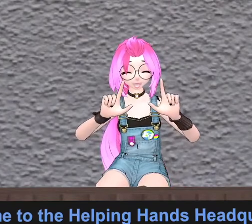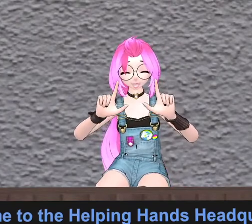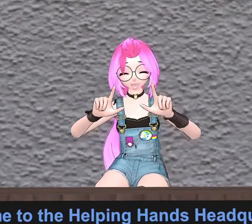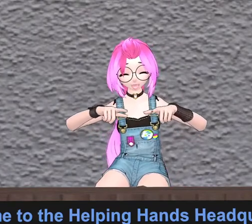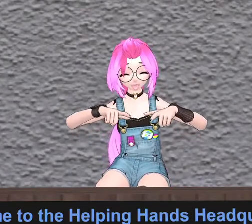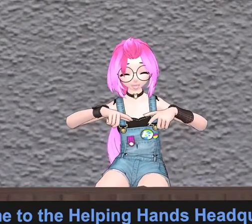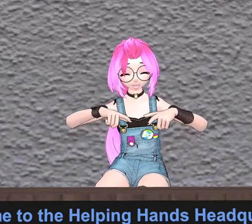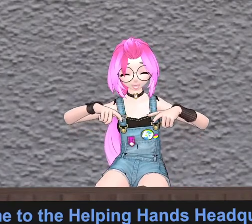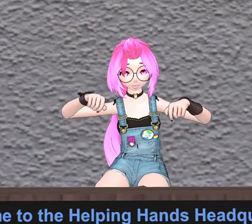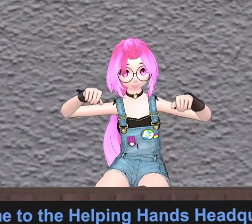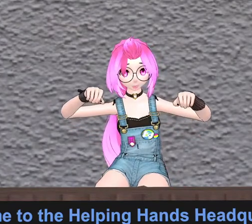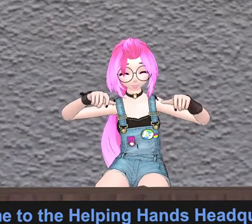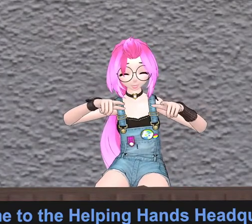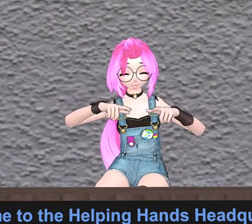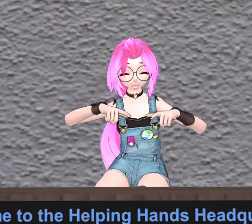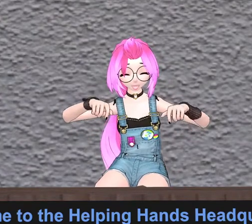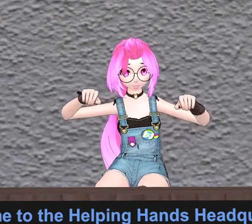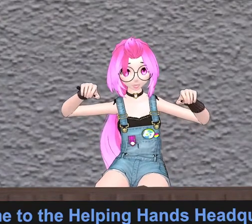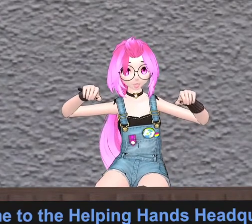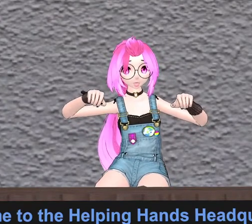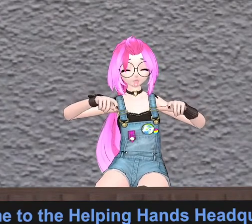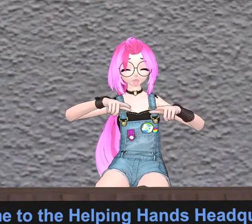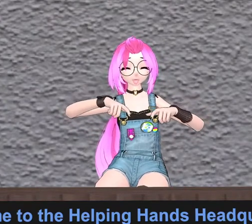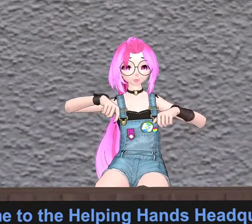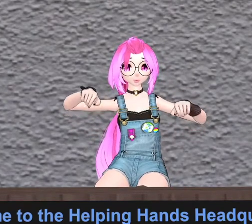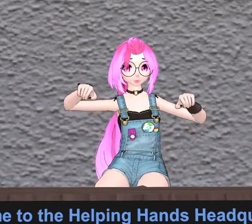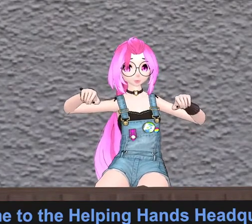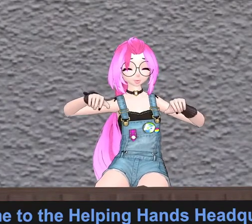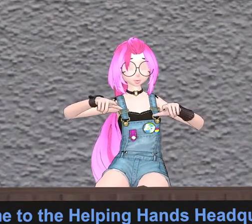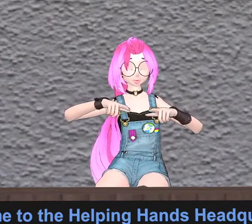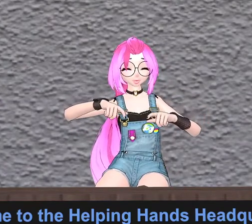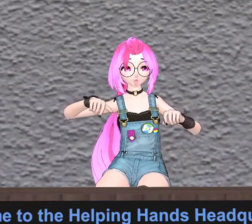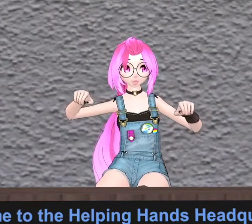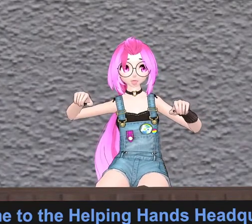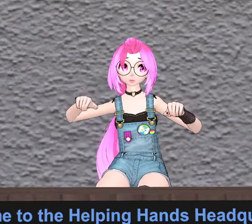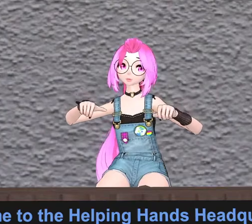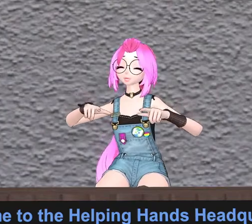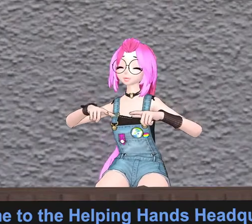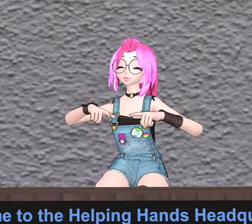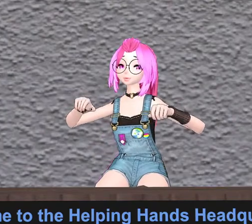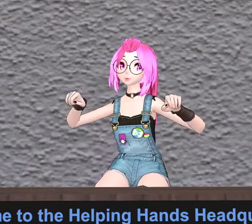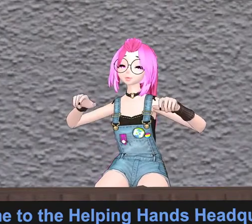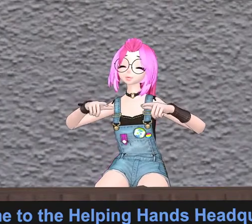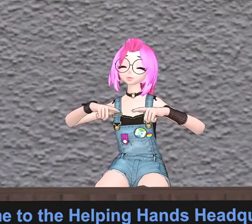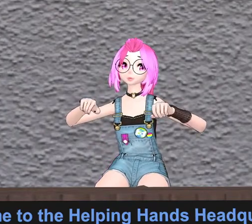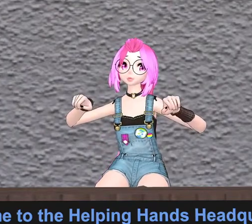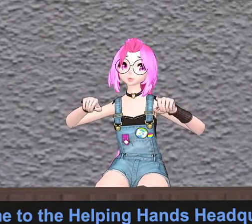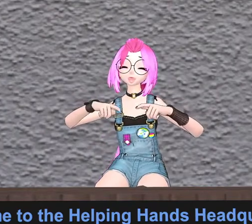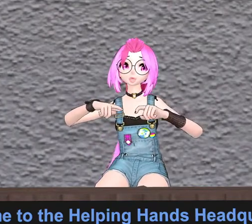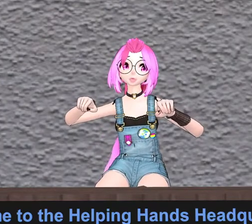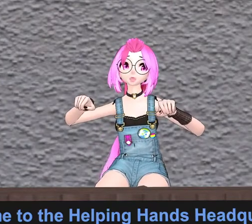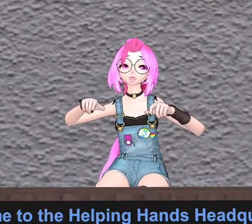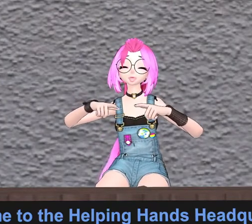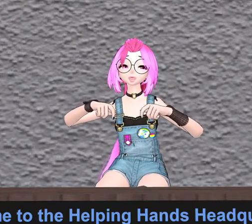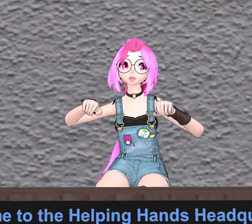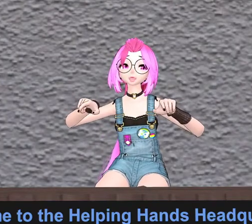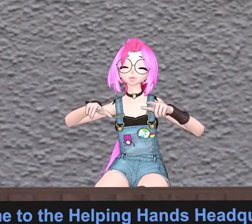That's okay. L hands, and you're pulling, pulling. Japan or